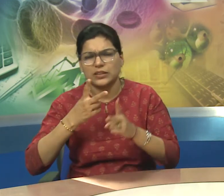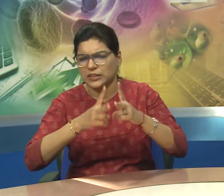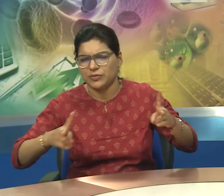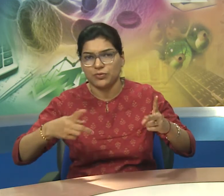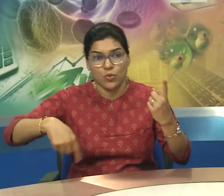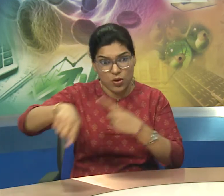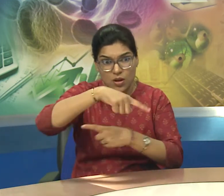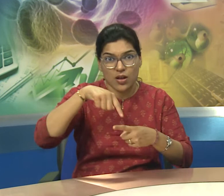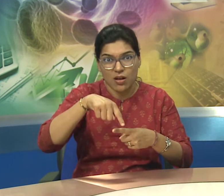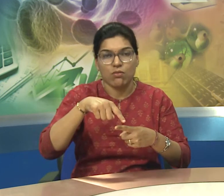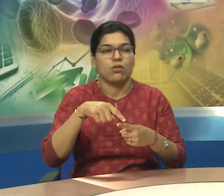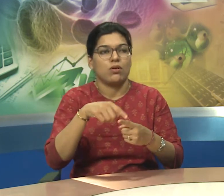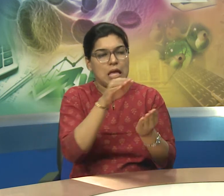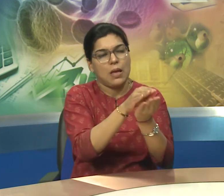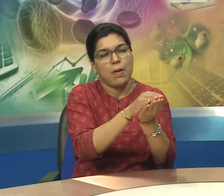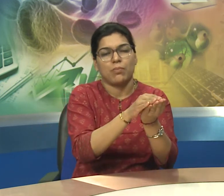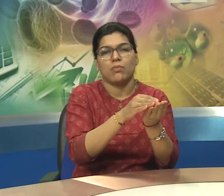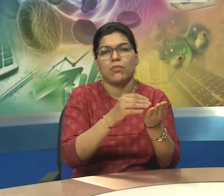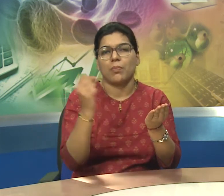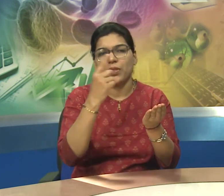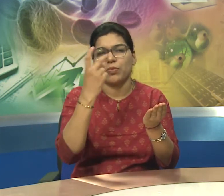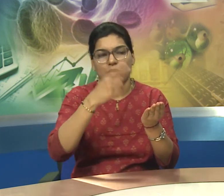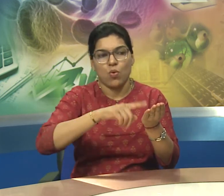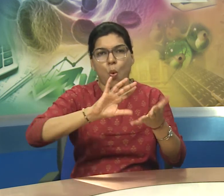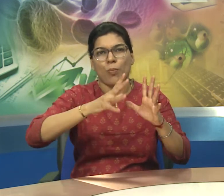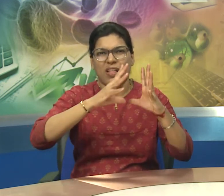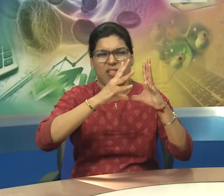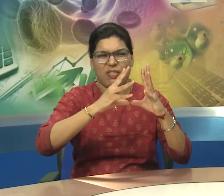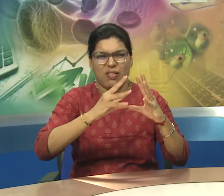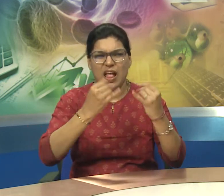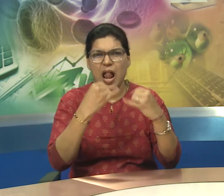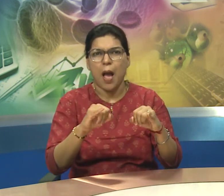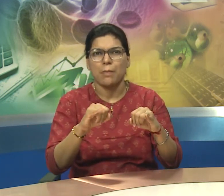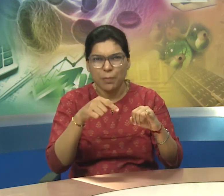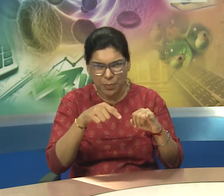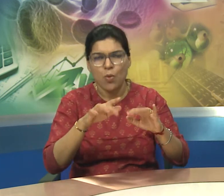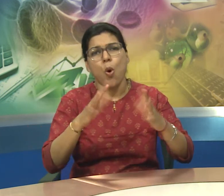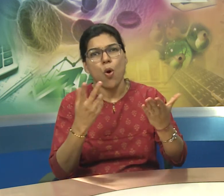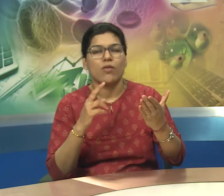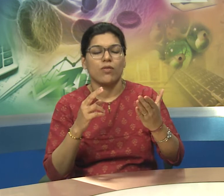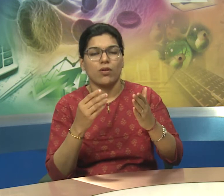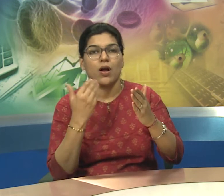Perishable. For example, fruits, vegetables, milk, which will